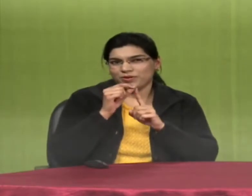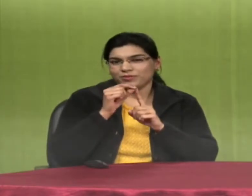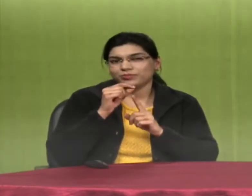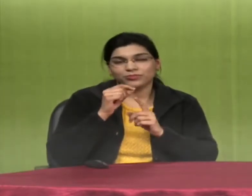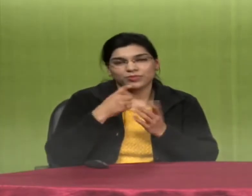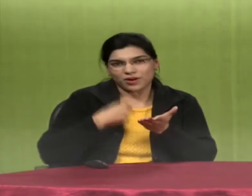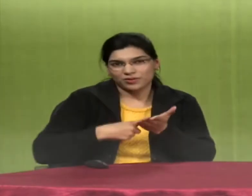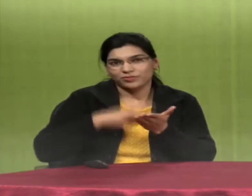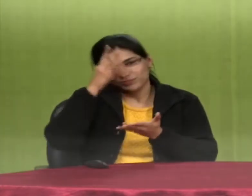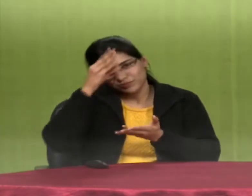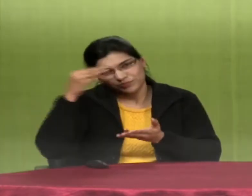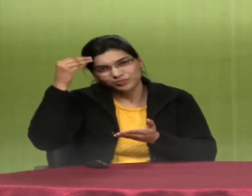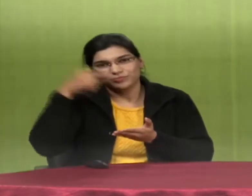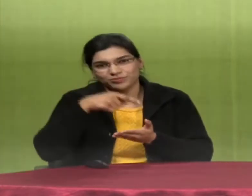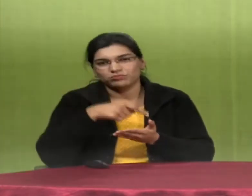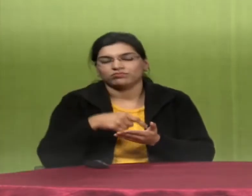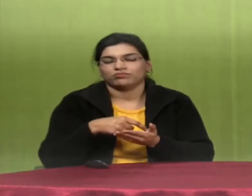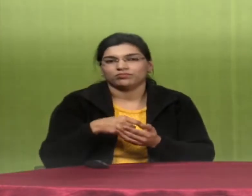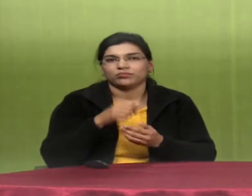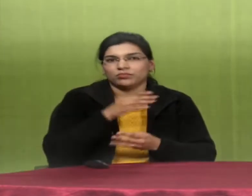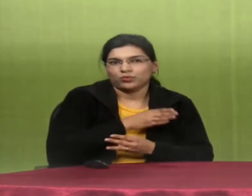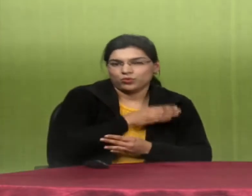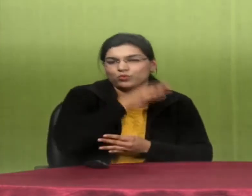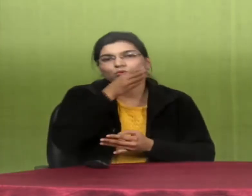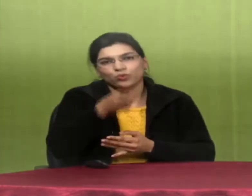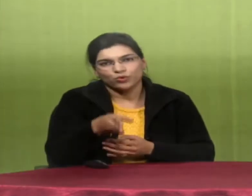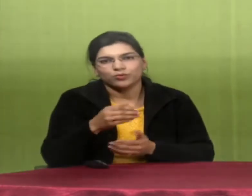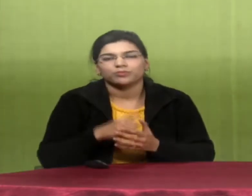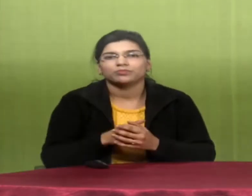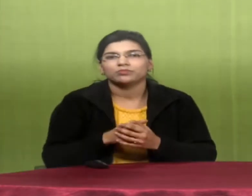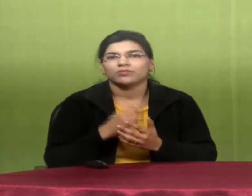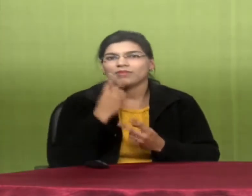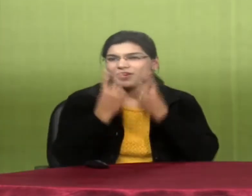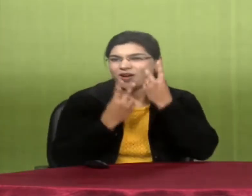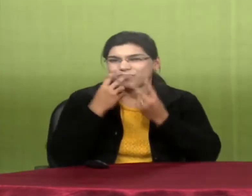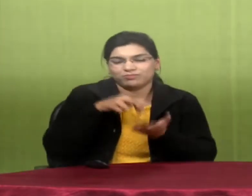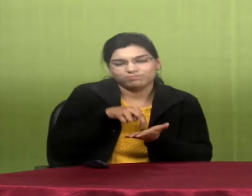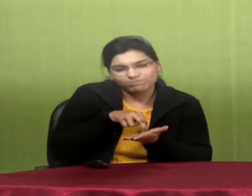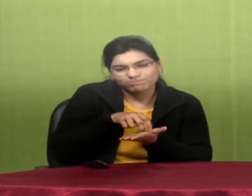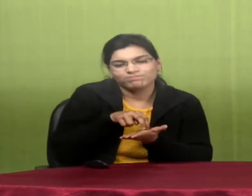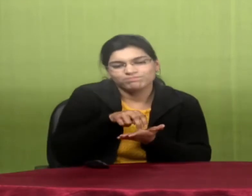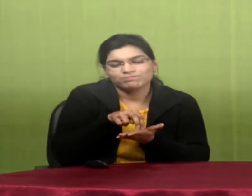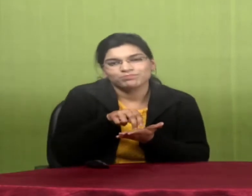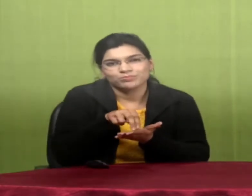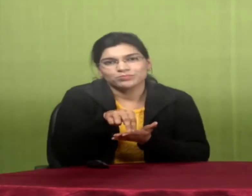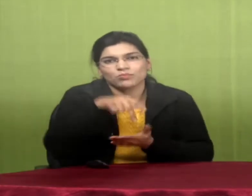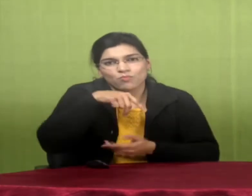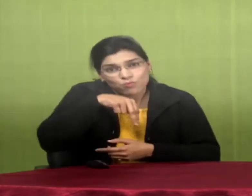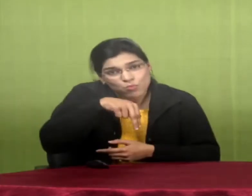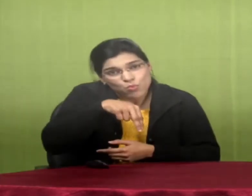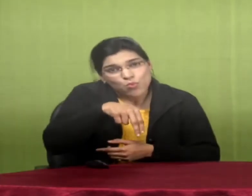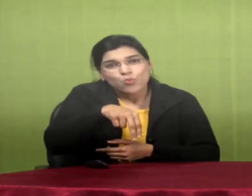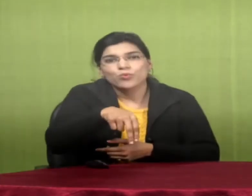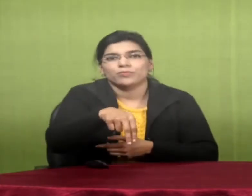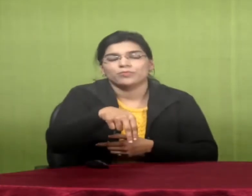the poet, while traveling on foot in the